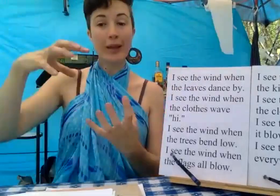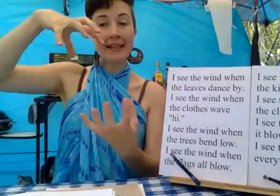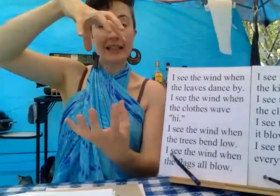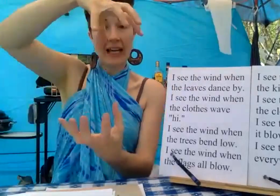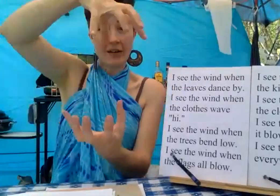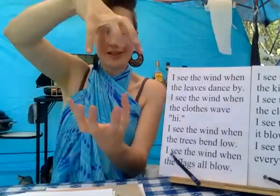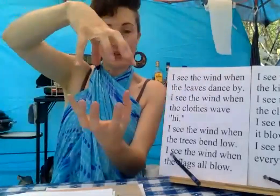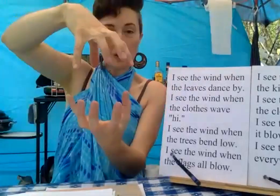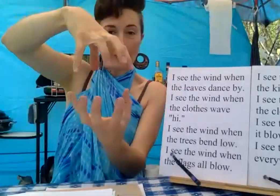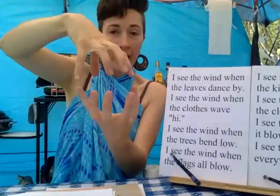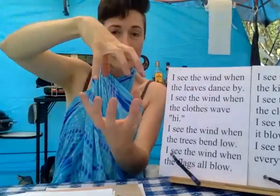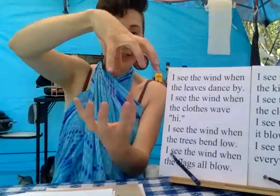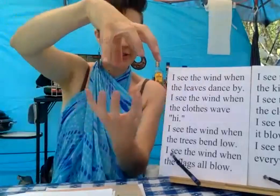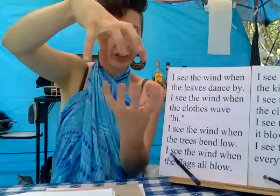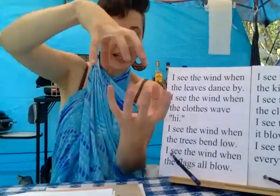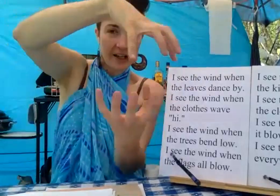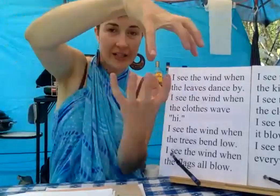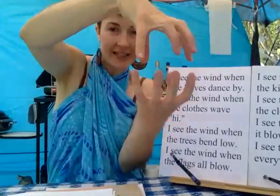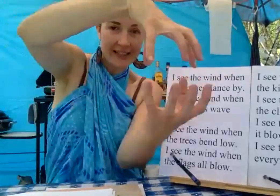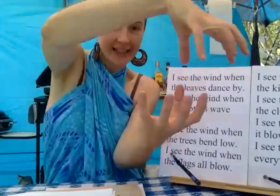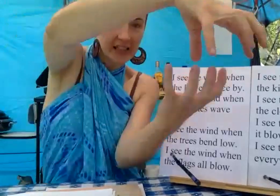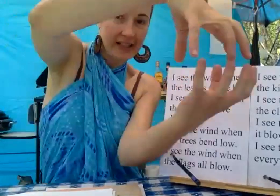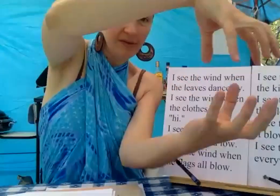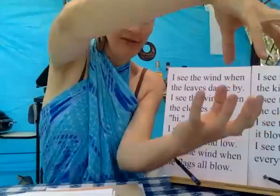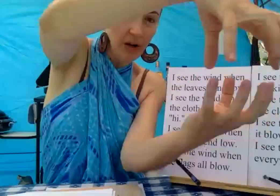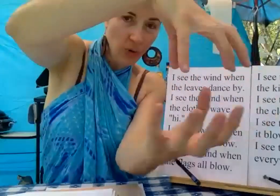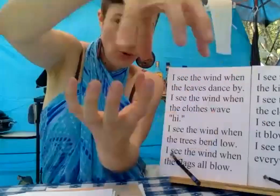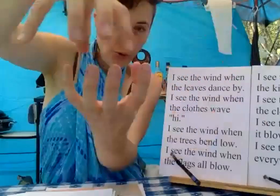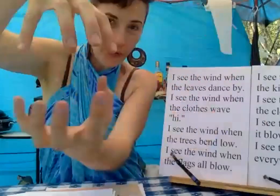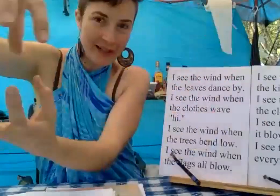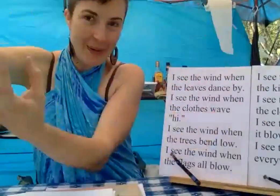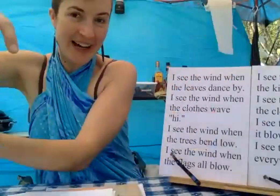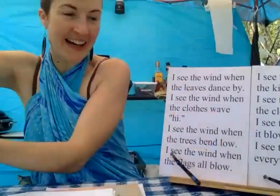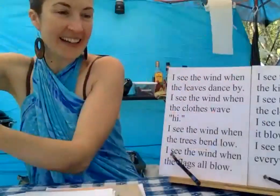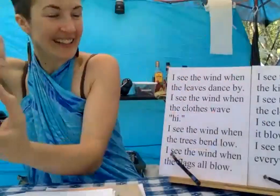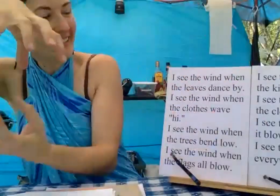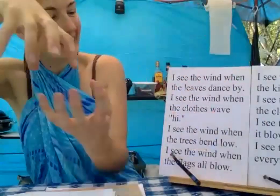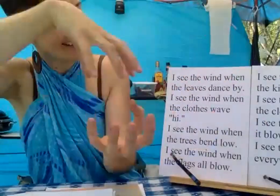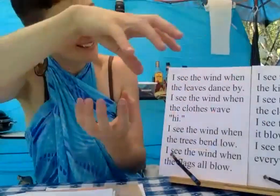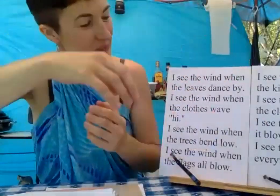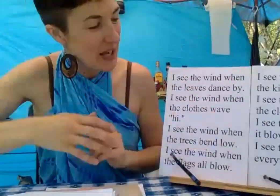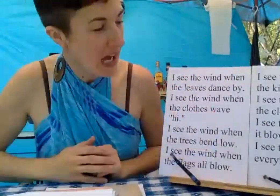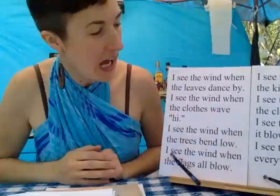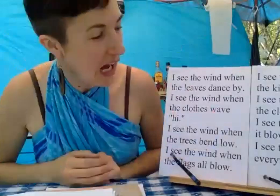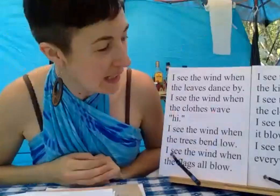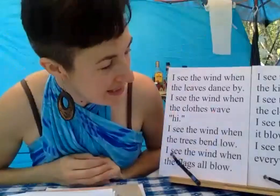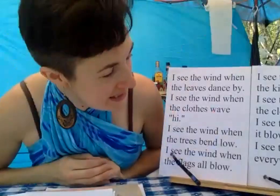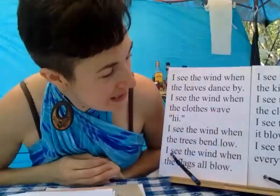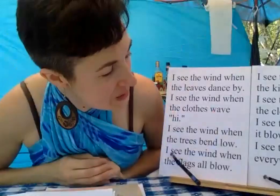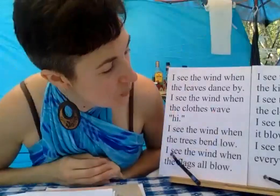the clouds float by. So here's your cloud floating by. I see the